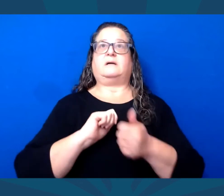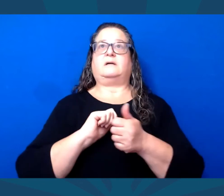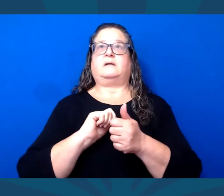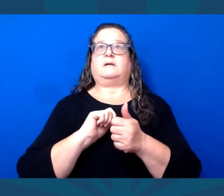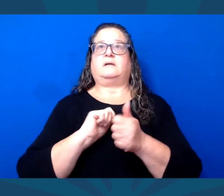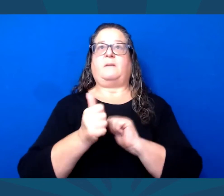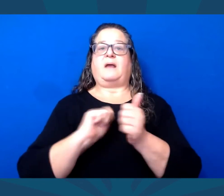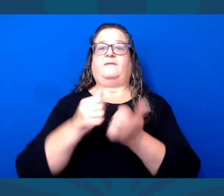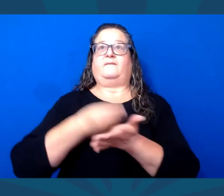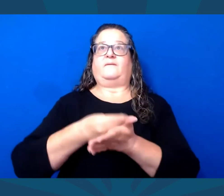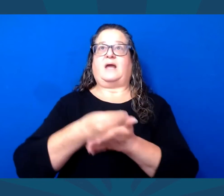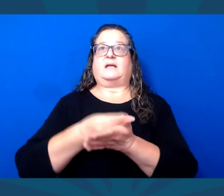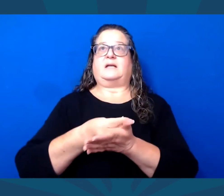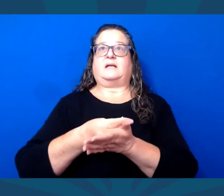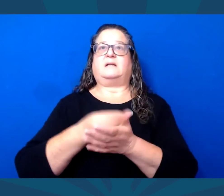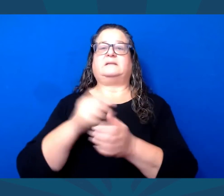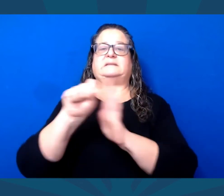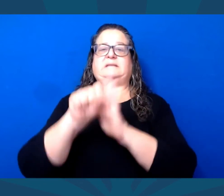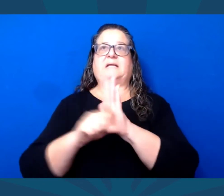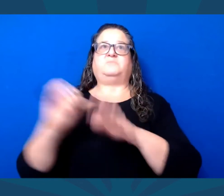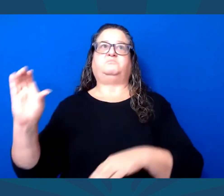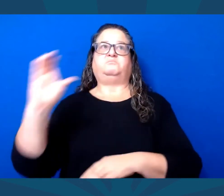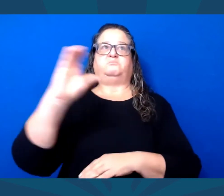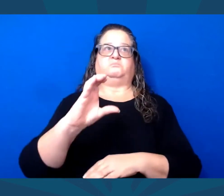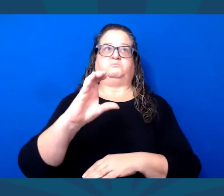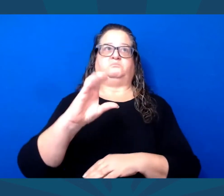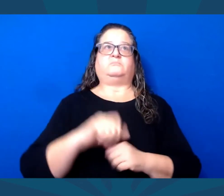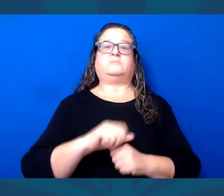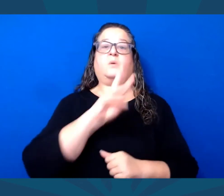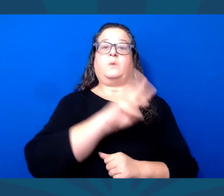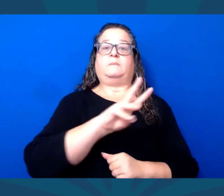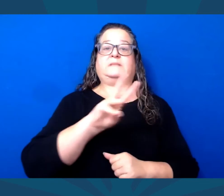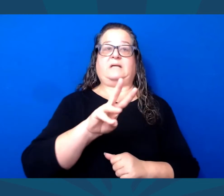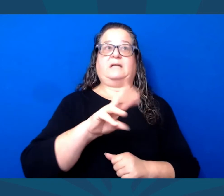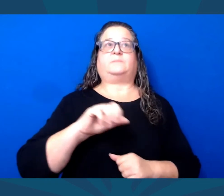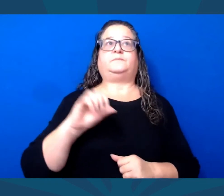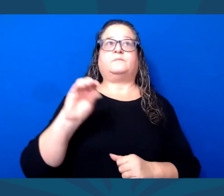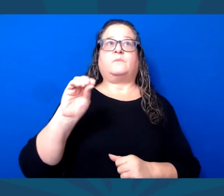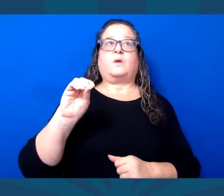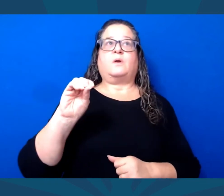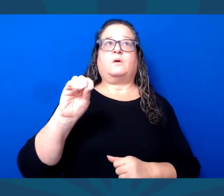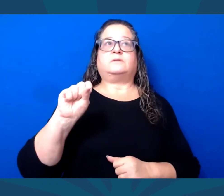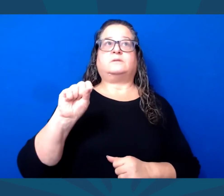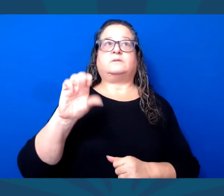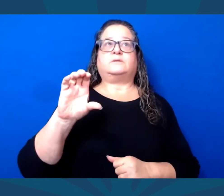Party, Democratic. Campaign funding, participating.